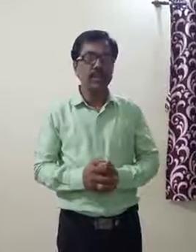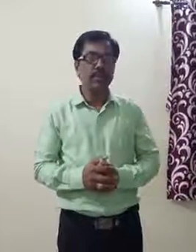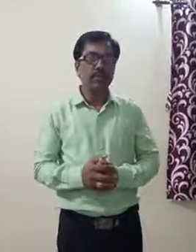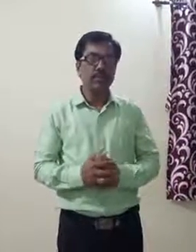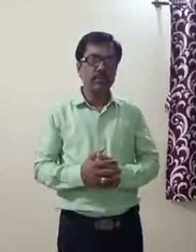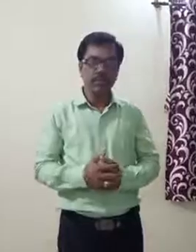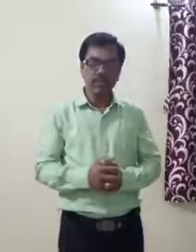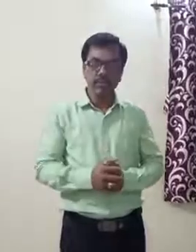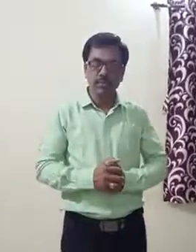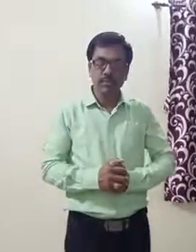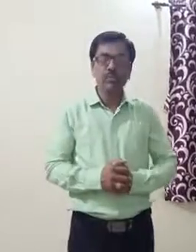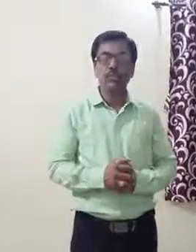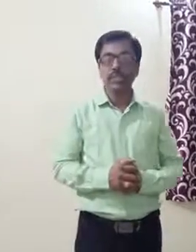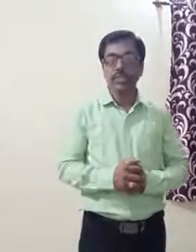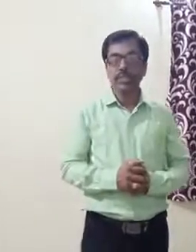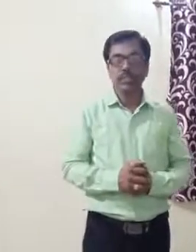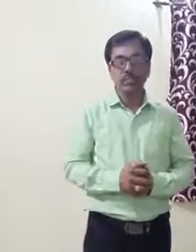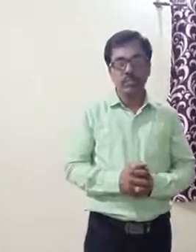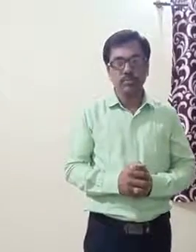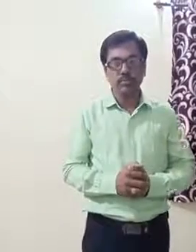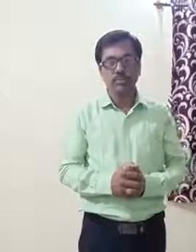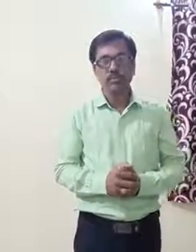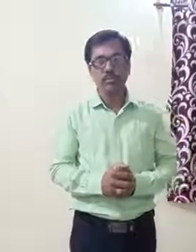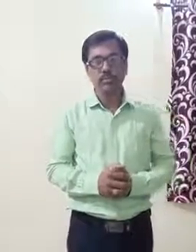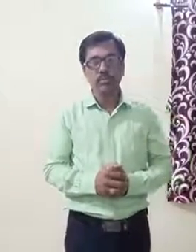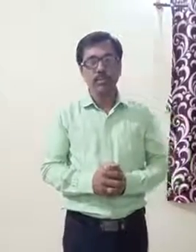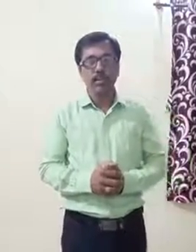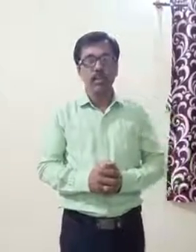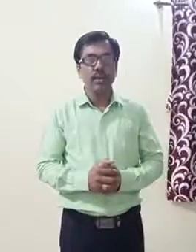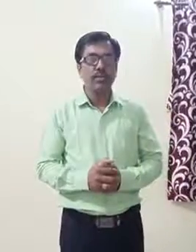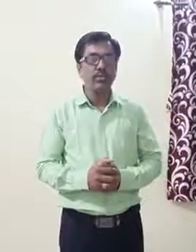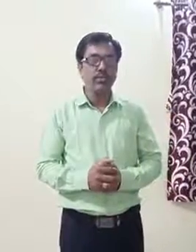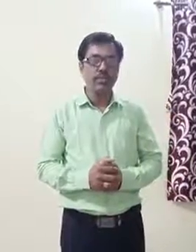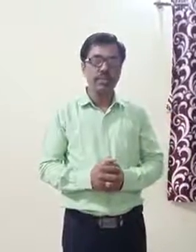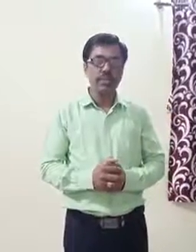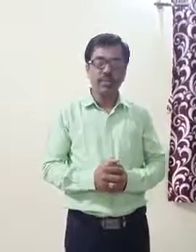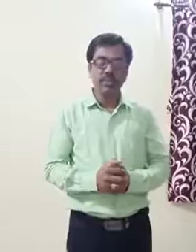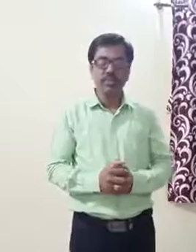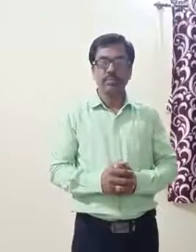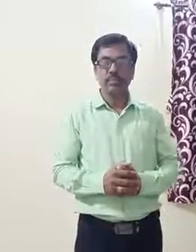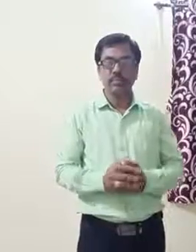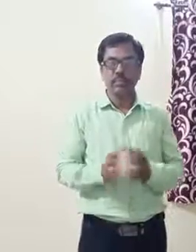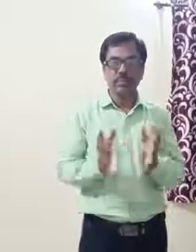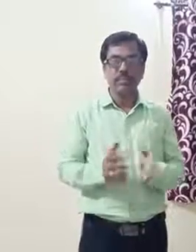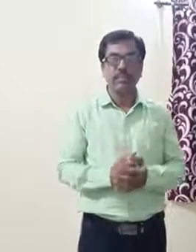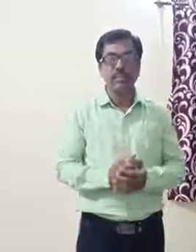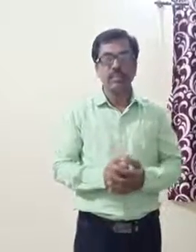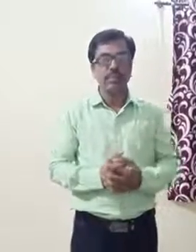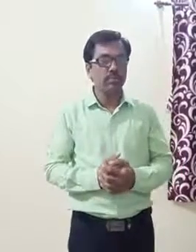the Frederick Soros paintings and how he depicted his message through the